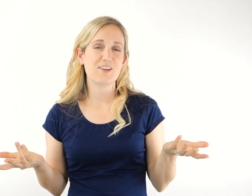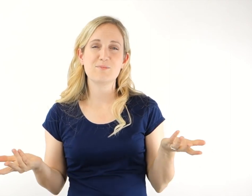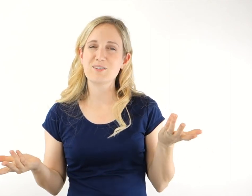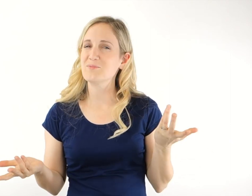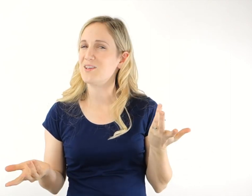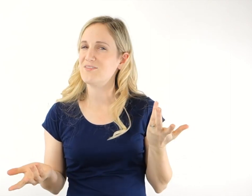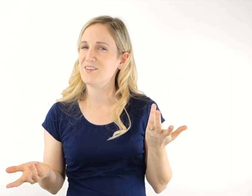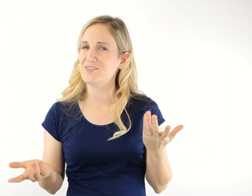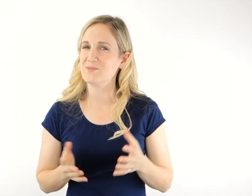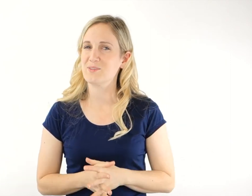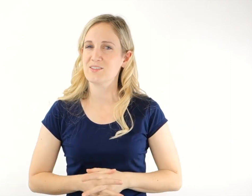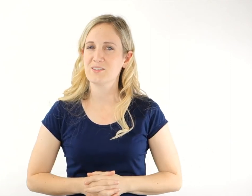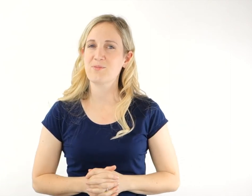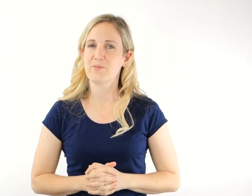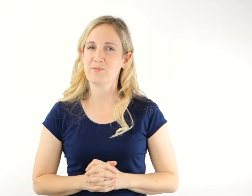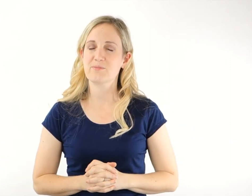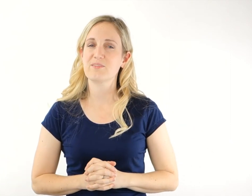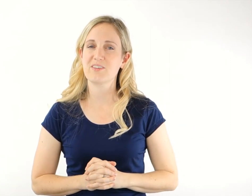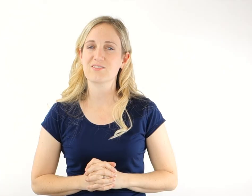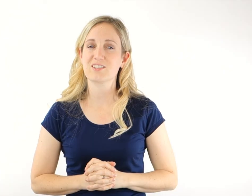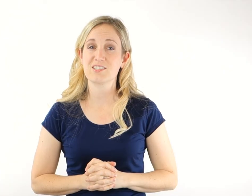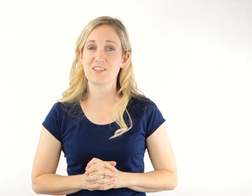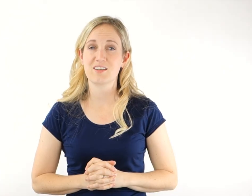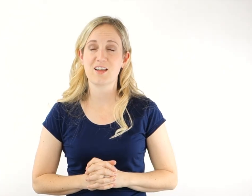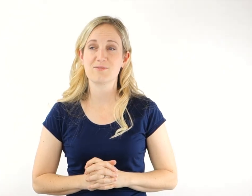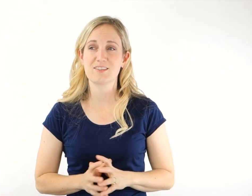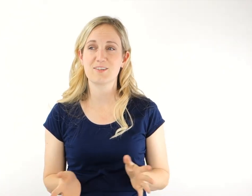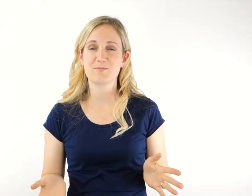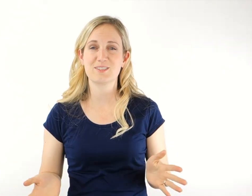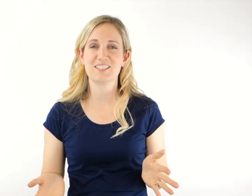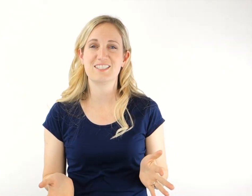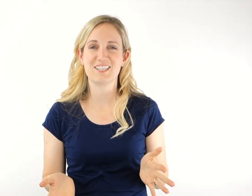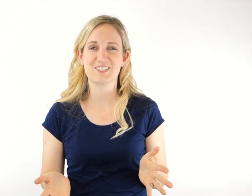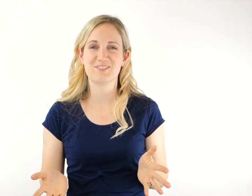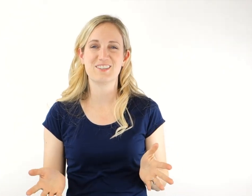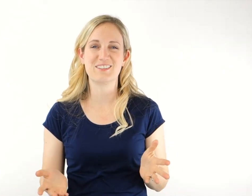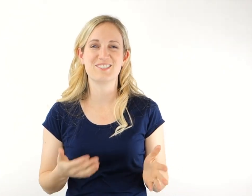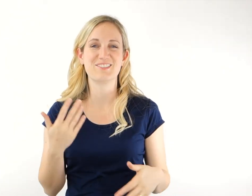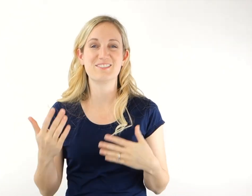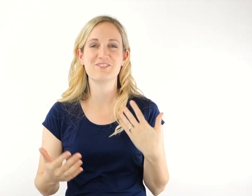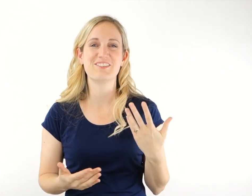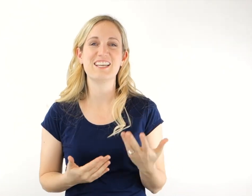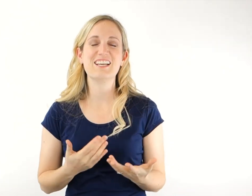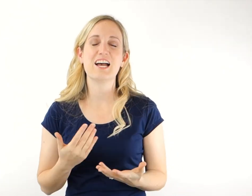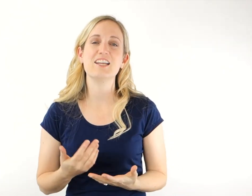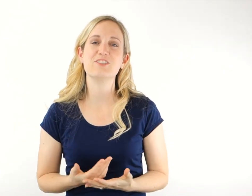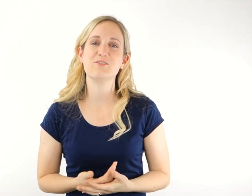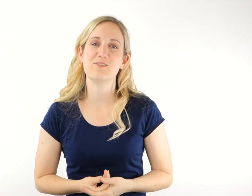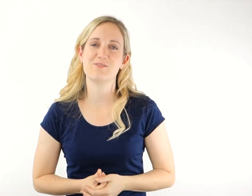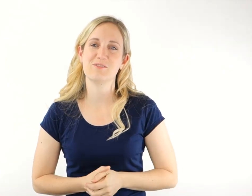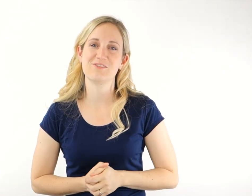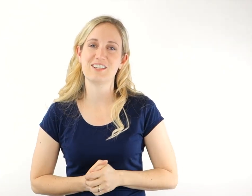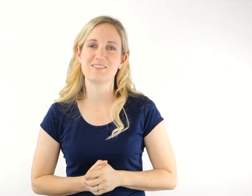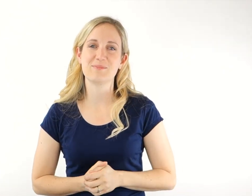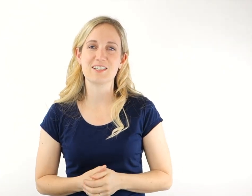know I'm not supposed to have favorites, but this is probably one of my favorites to sign. I was like almost in tears when I was doing the movie. I had to do it over and over again